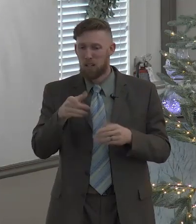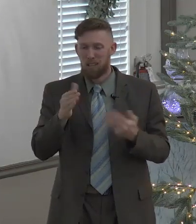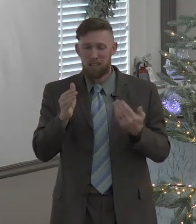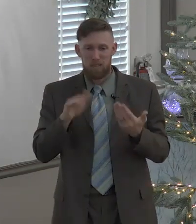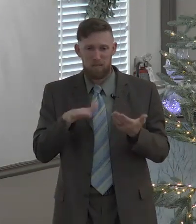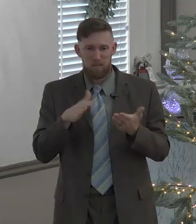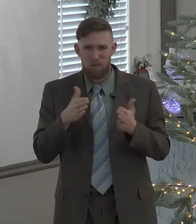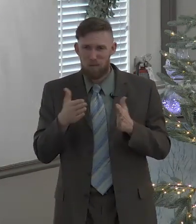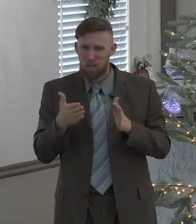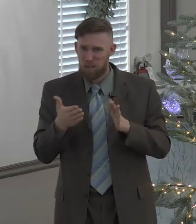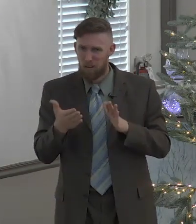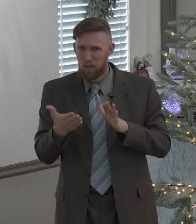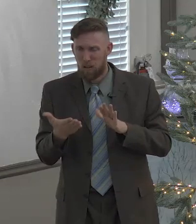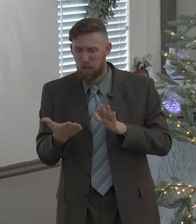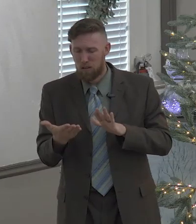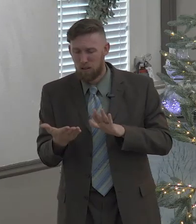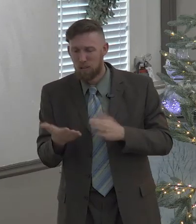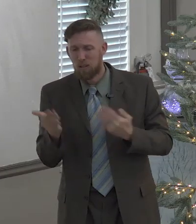it.